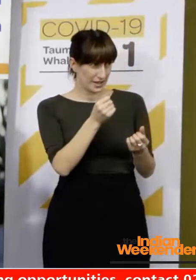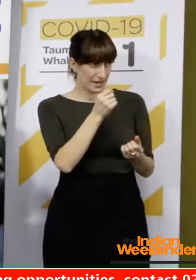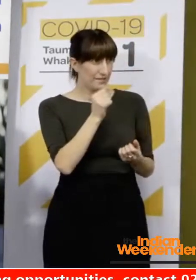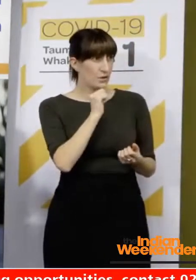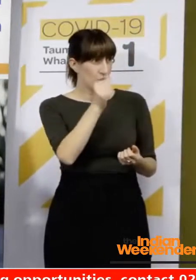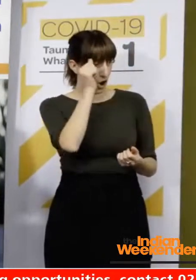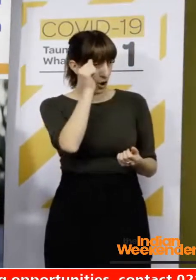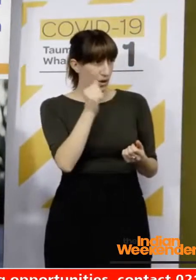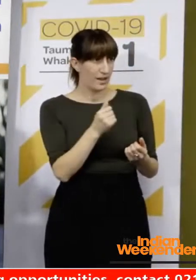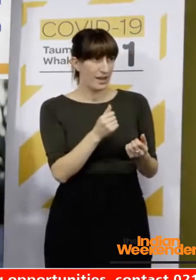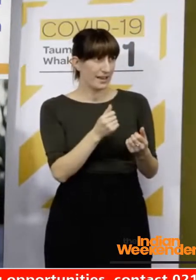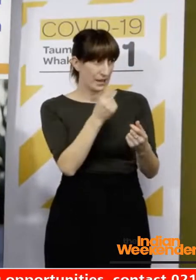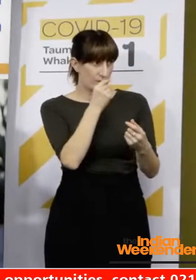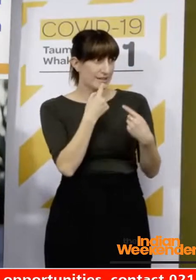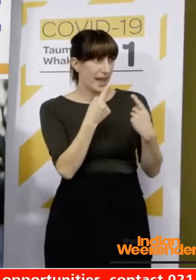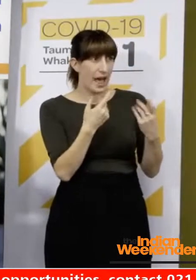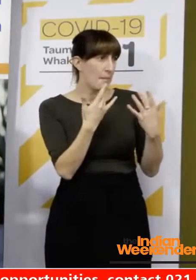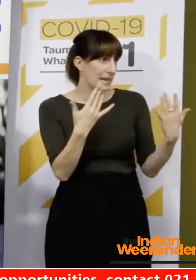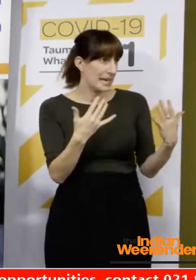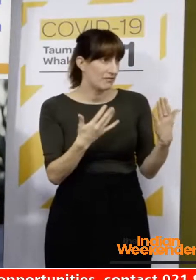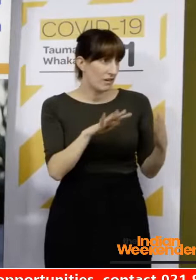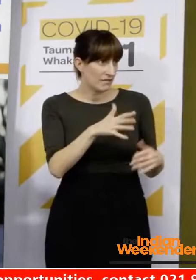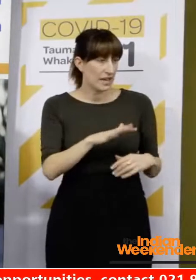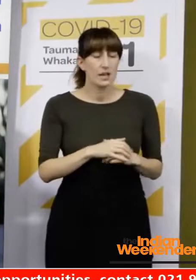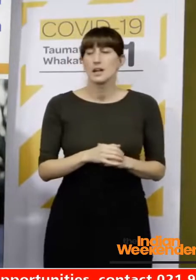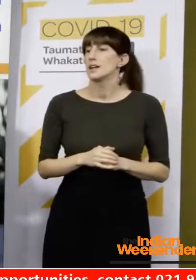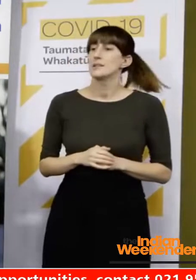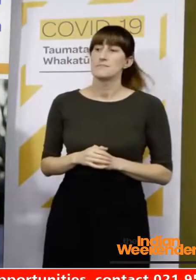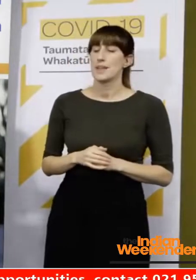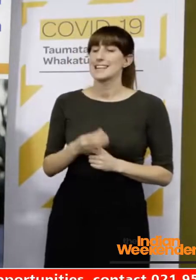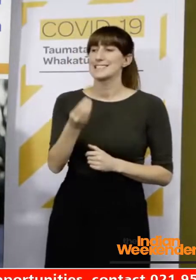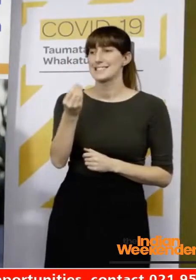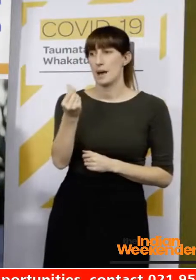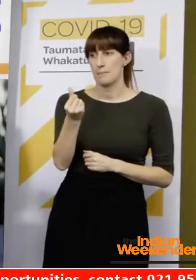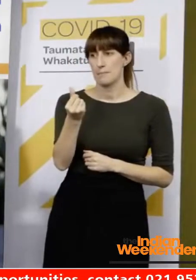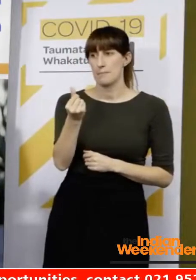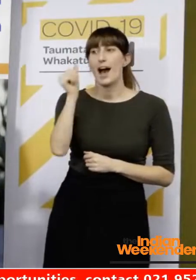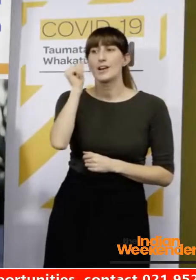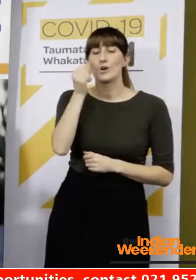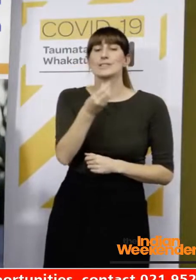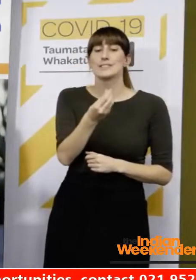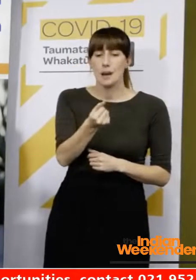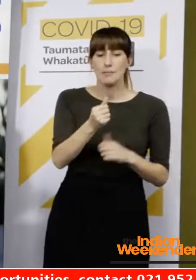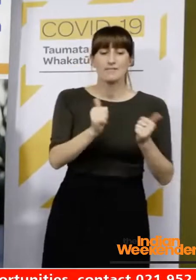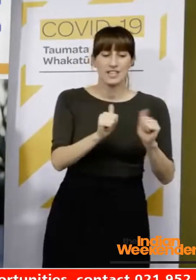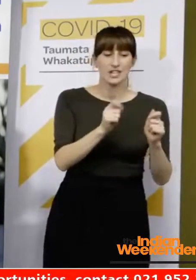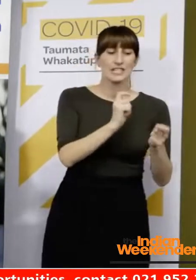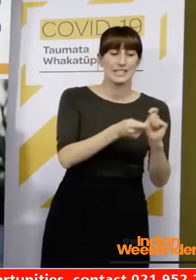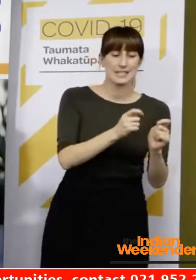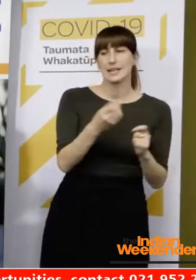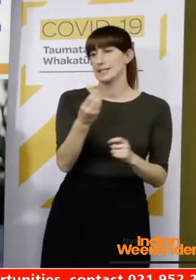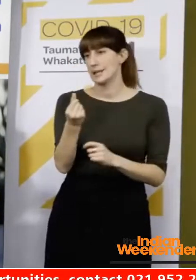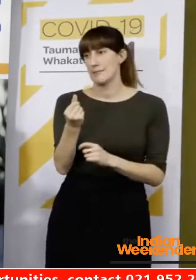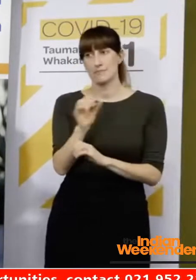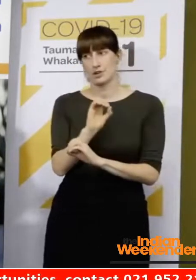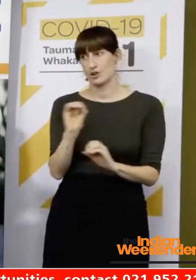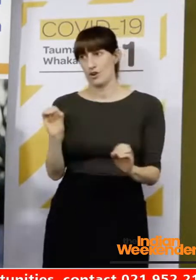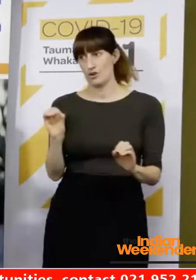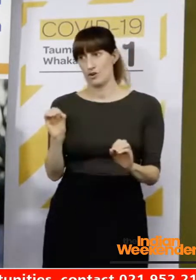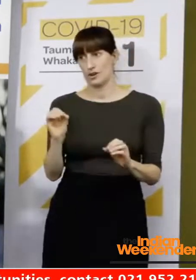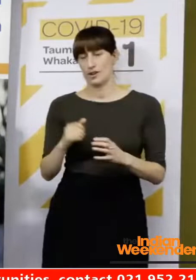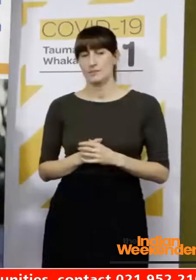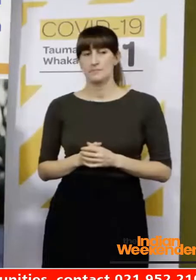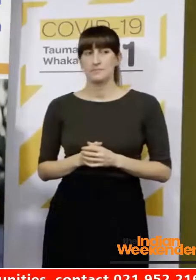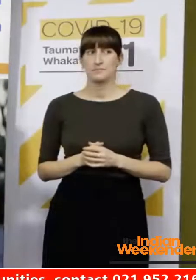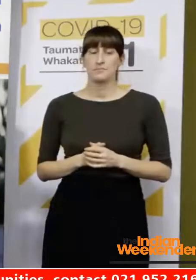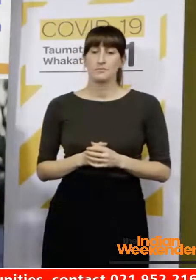they have the legal right to do. I know some were. The World Health Organisation has called the accelerating spread of the